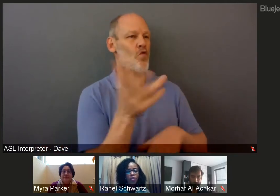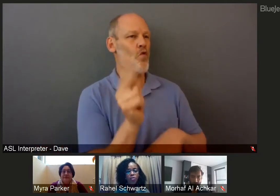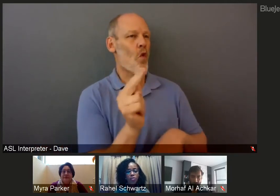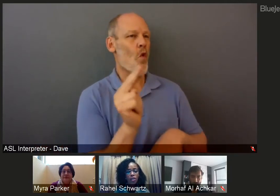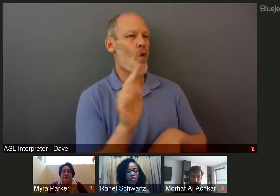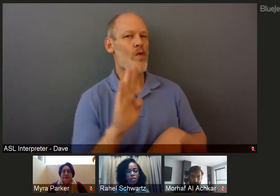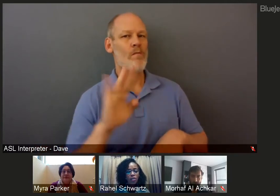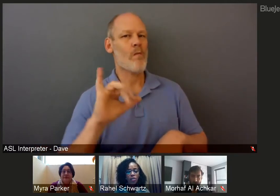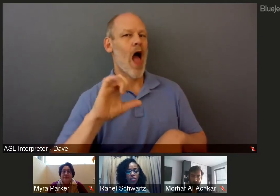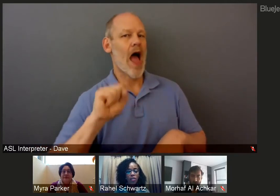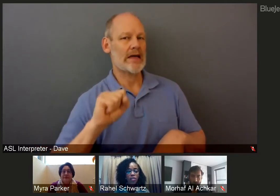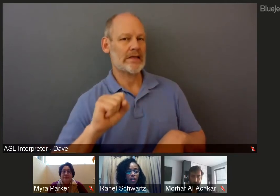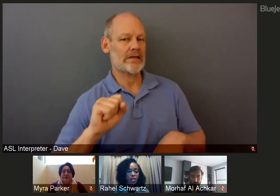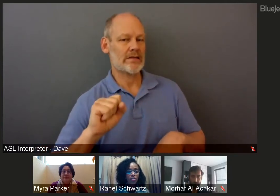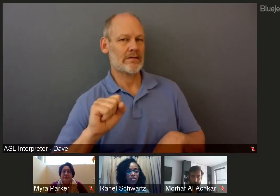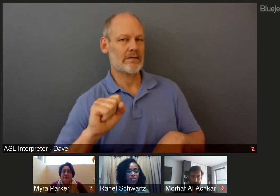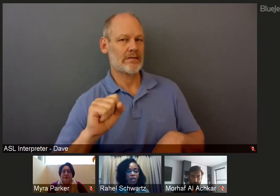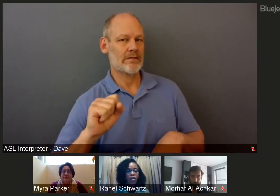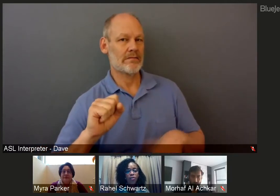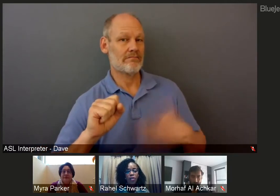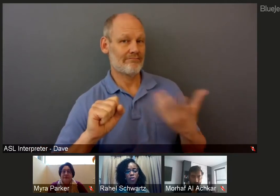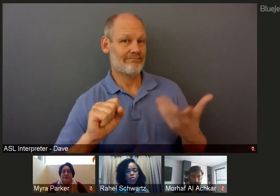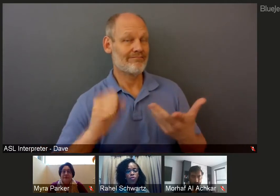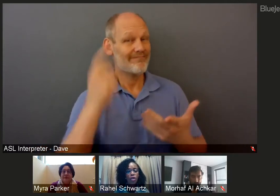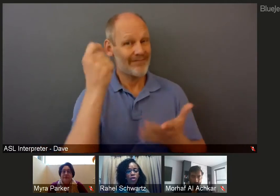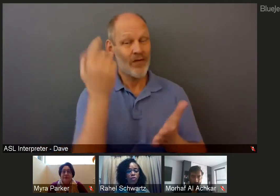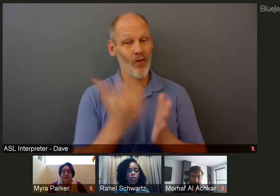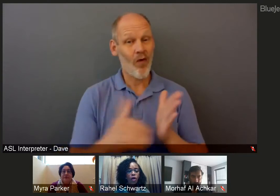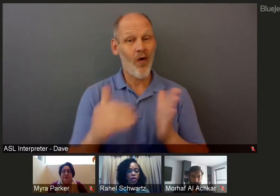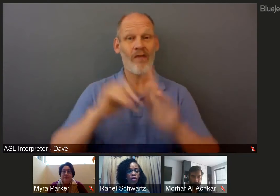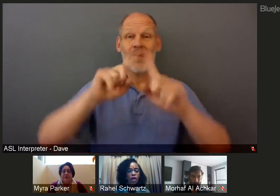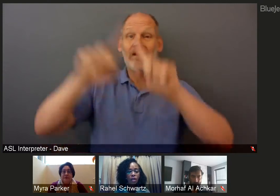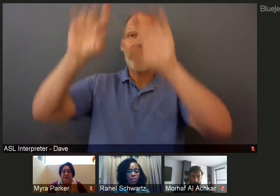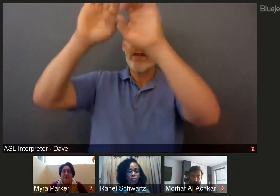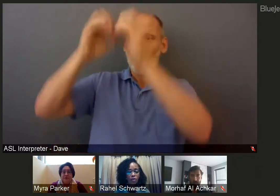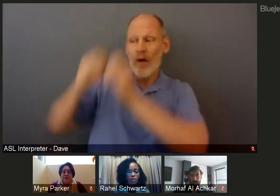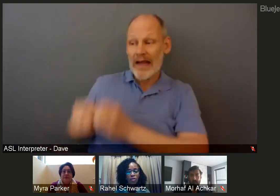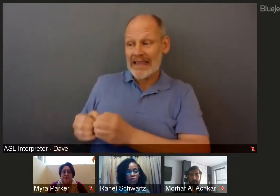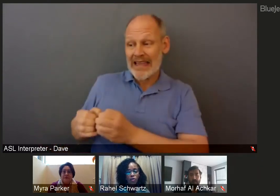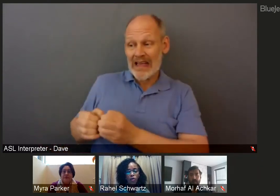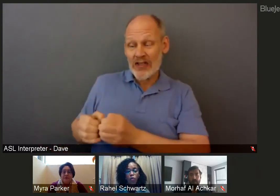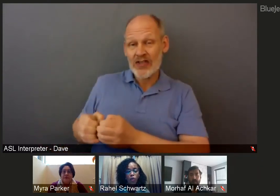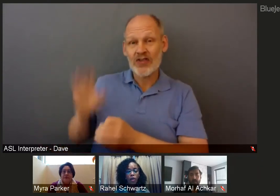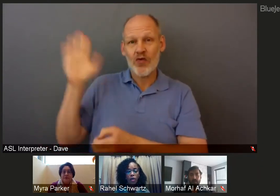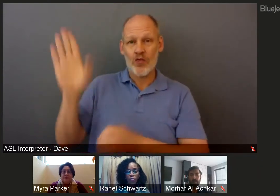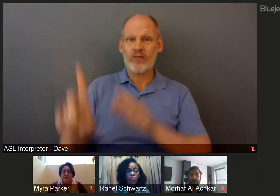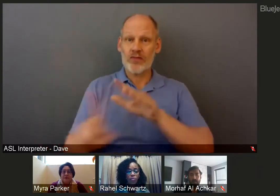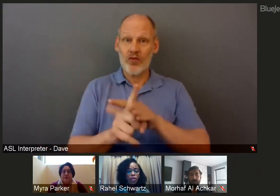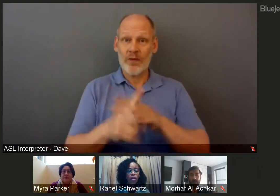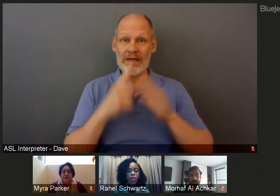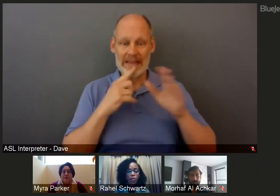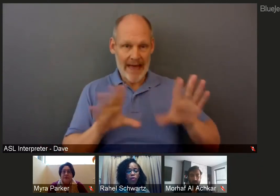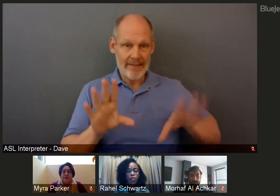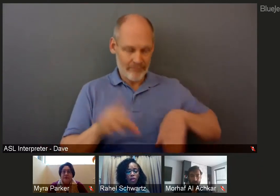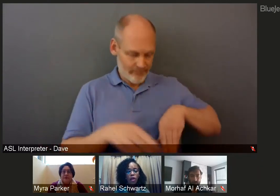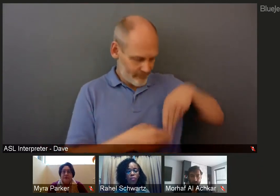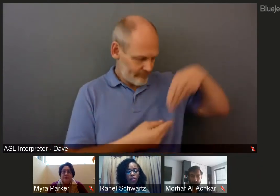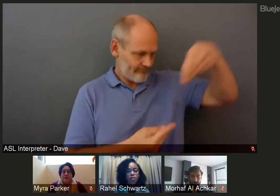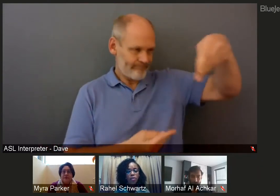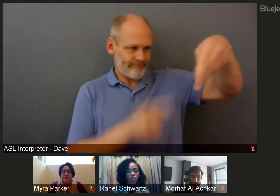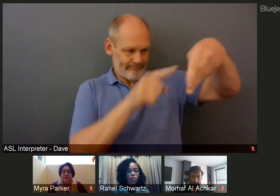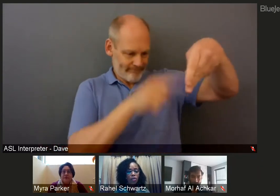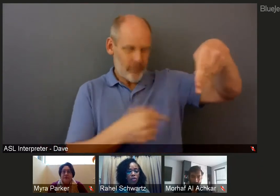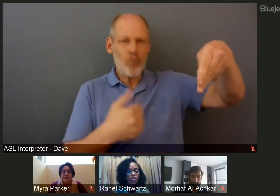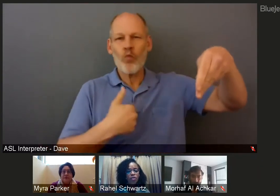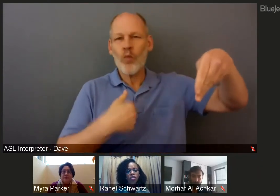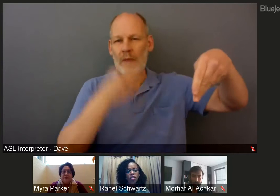well, based on data, these are the health issues that you are experiencing. So we are going to come